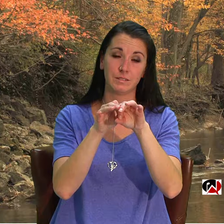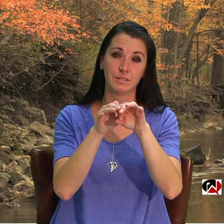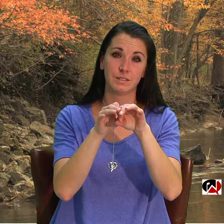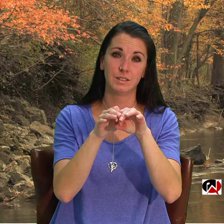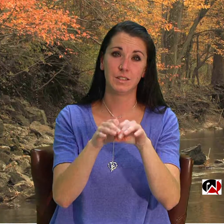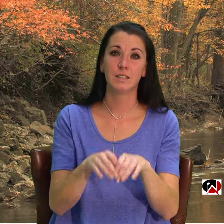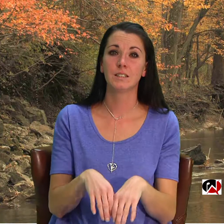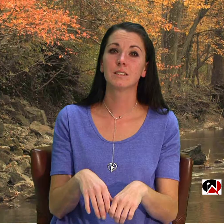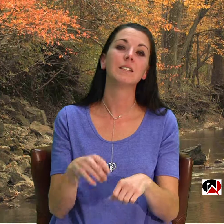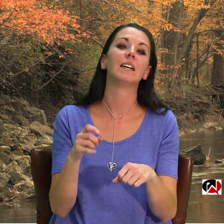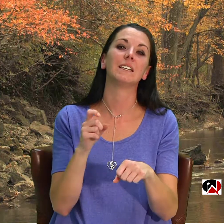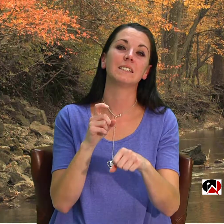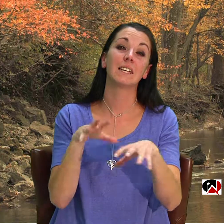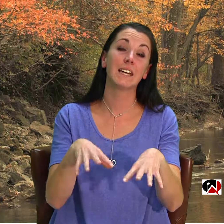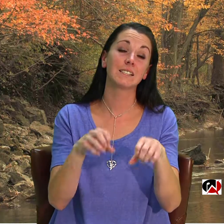back an hour.